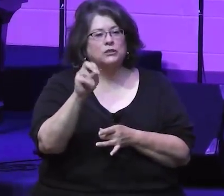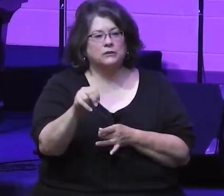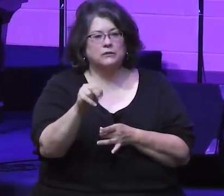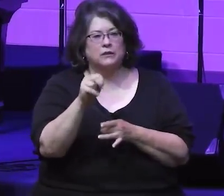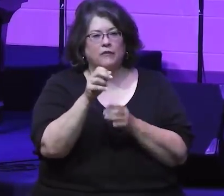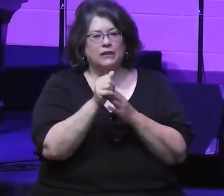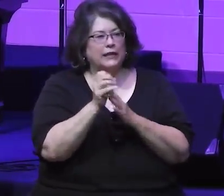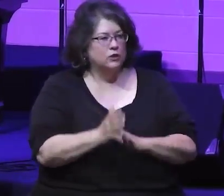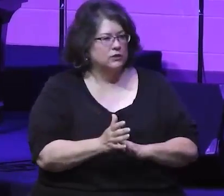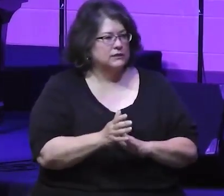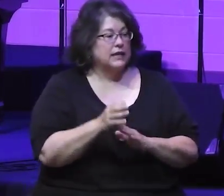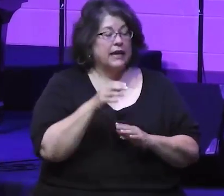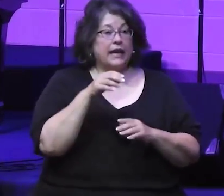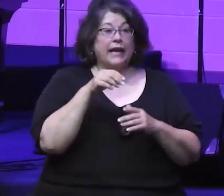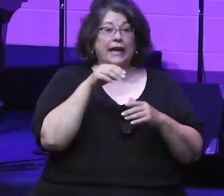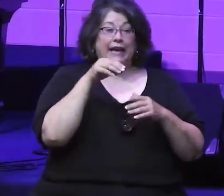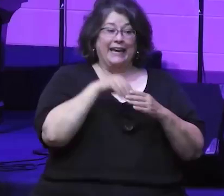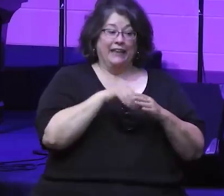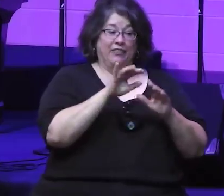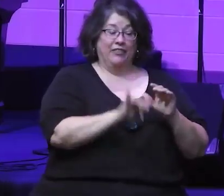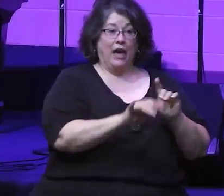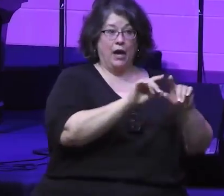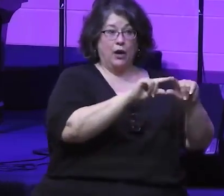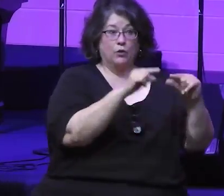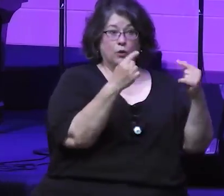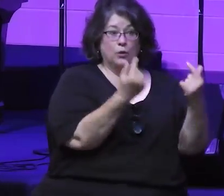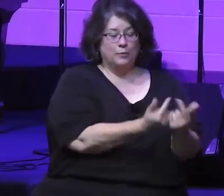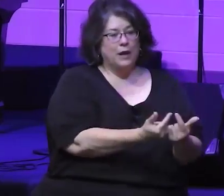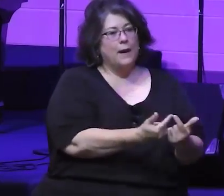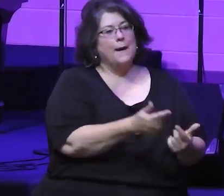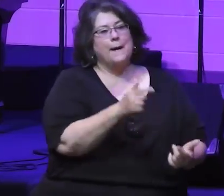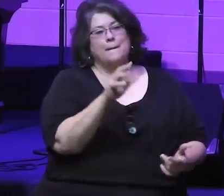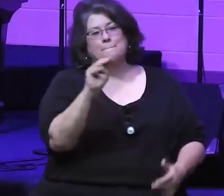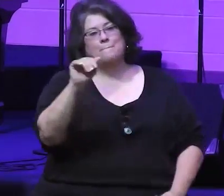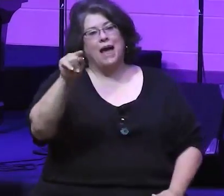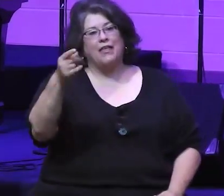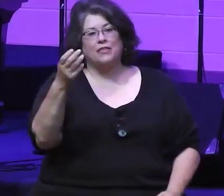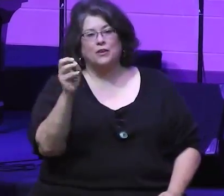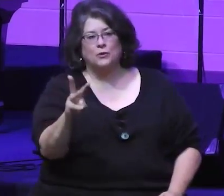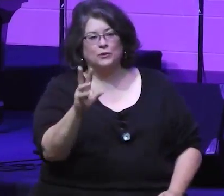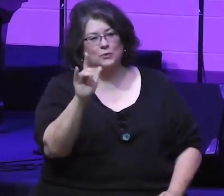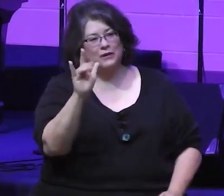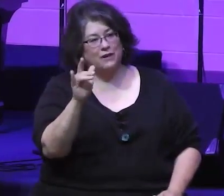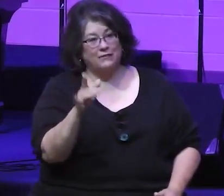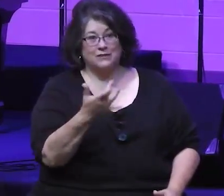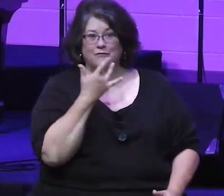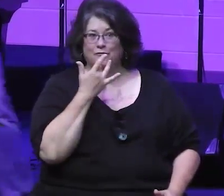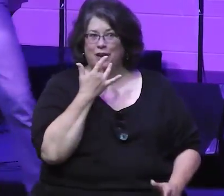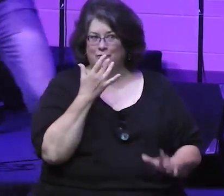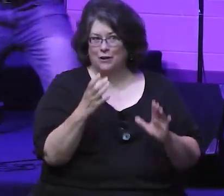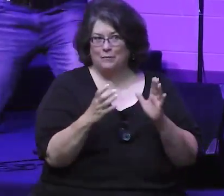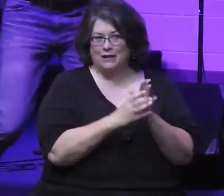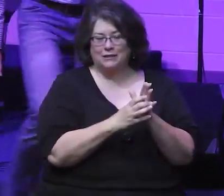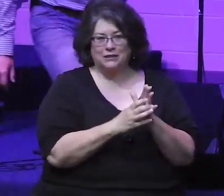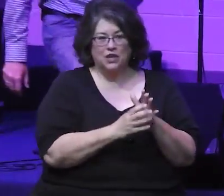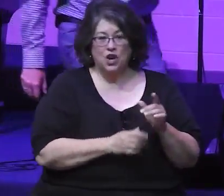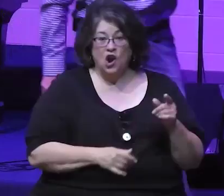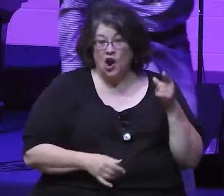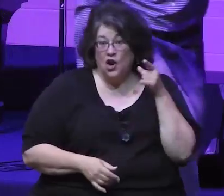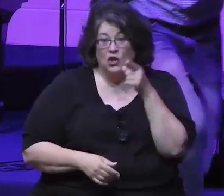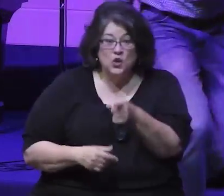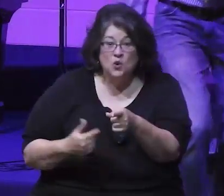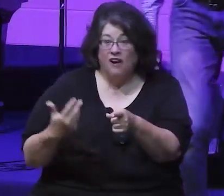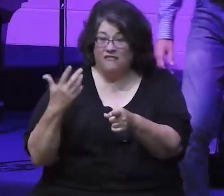faith and work circles, boy, I tell you, Matthew 25 is a favorite passage, and it usually goes like this. Are you a